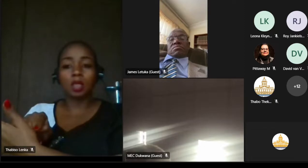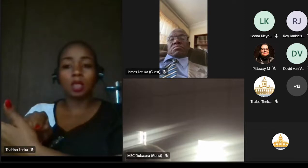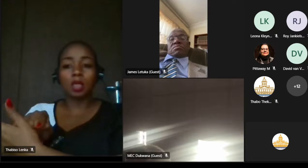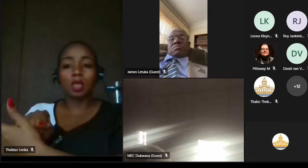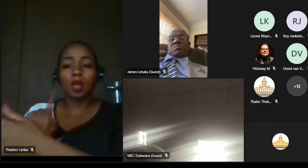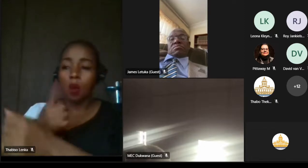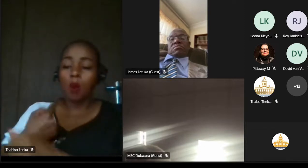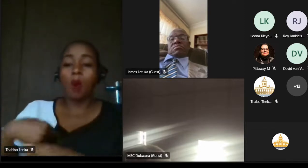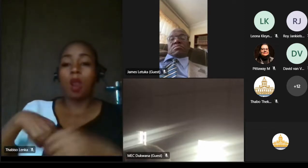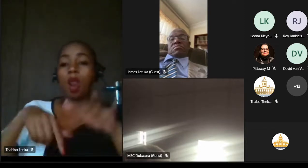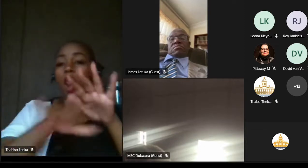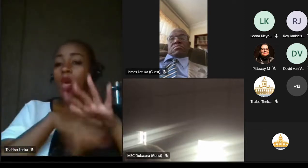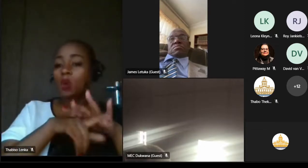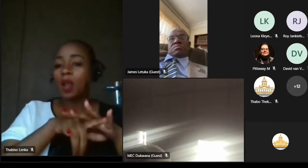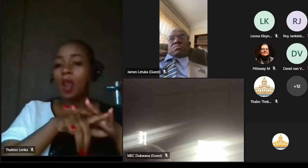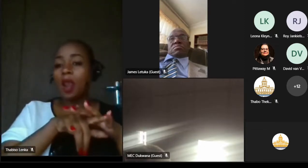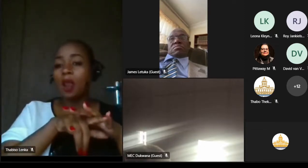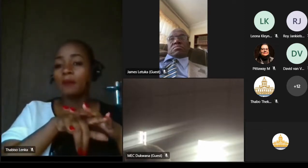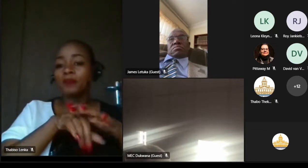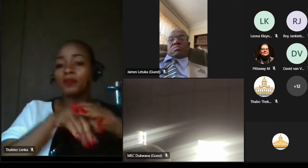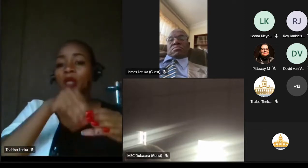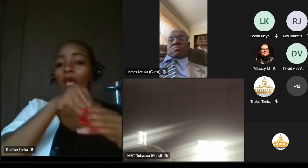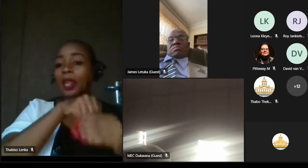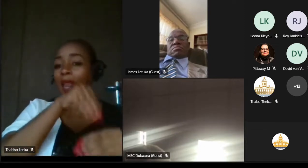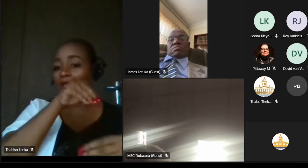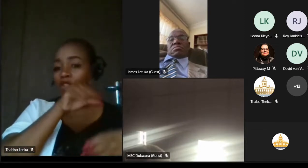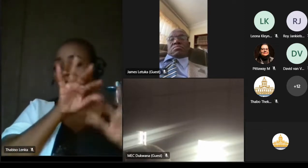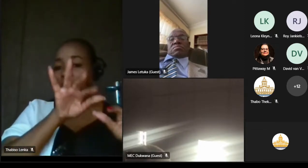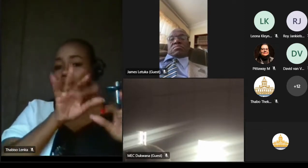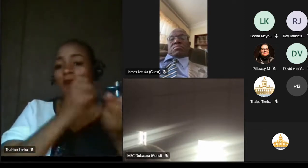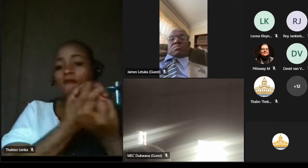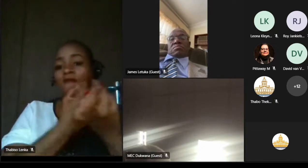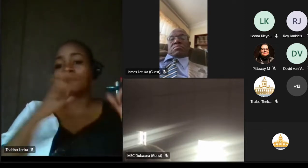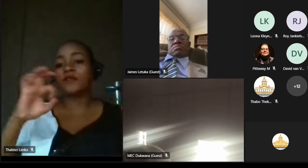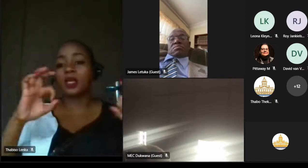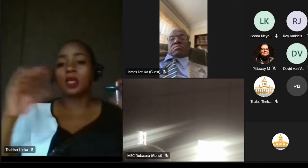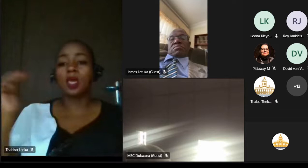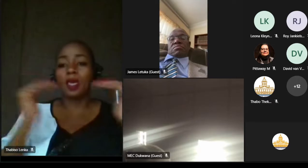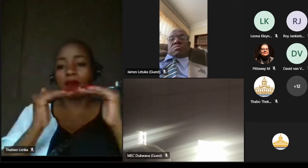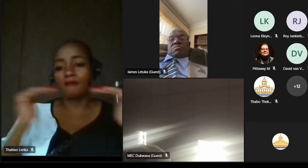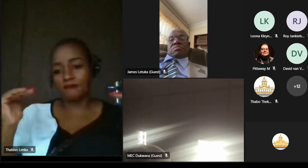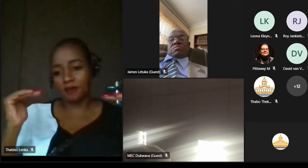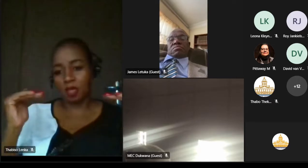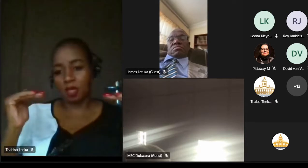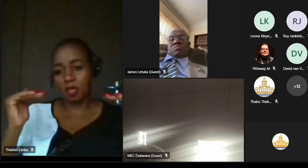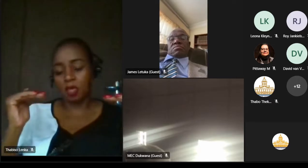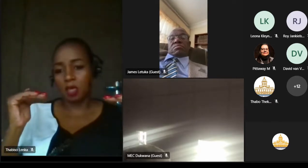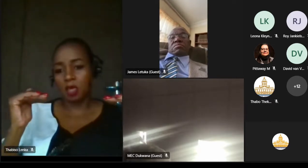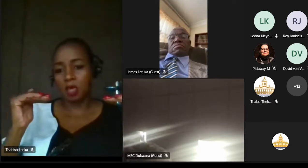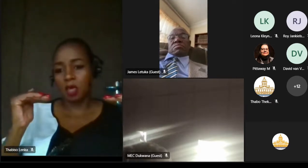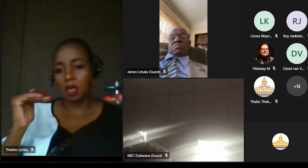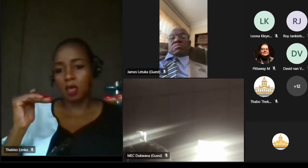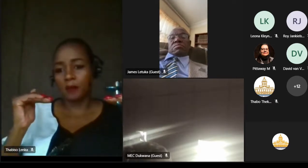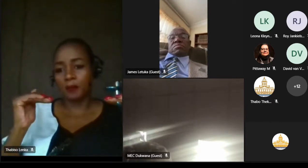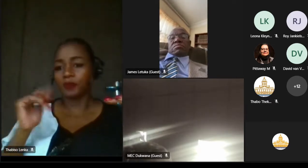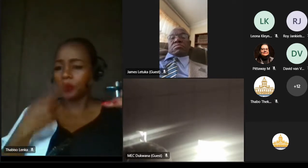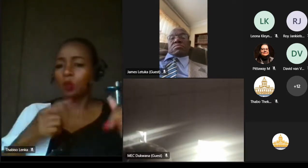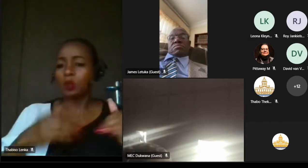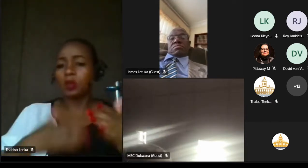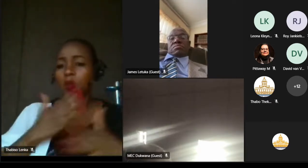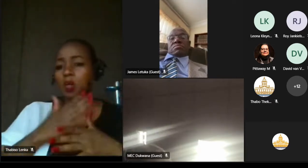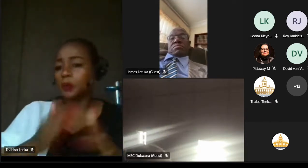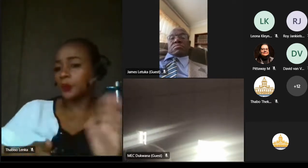local government elections were indeed peaceful, free and fair, despite the hiccups. We further want